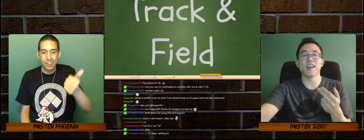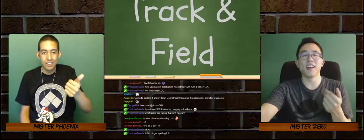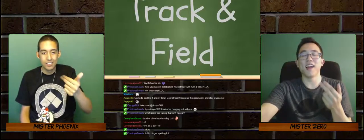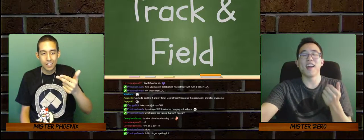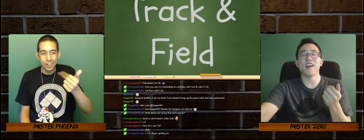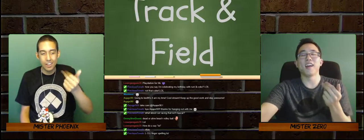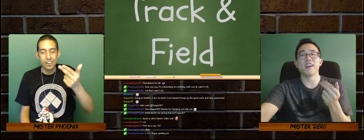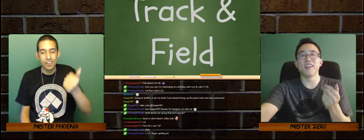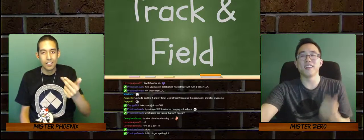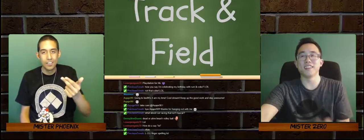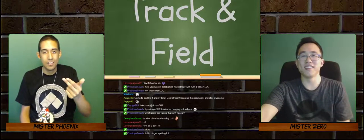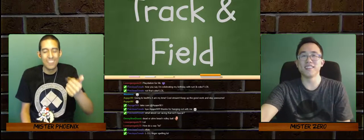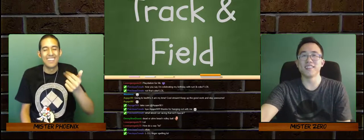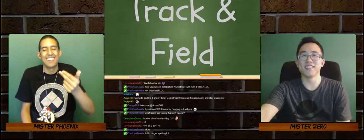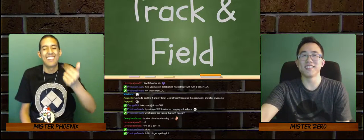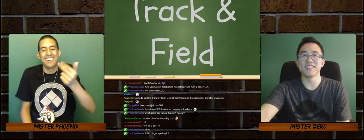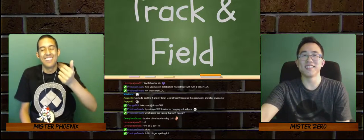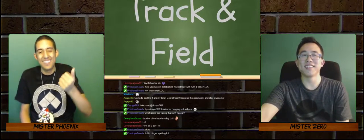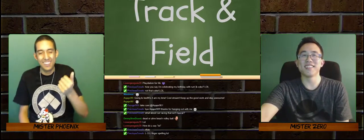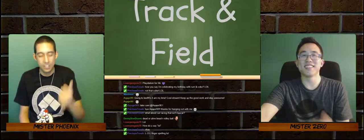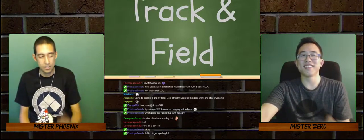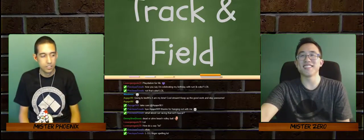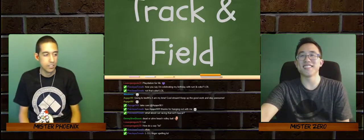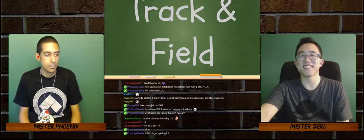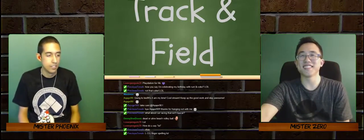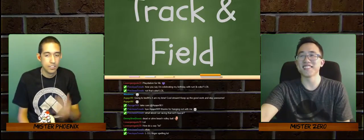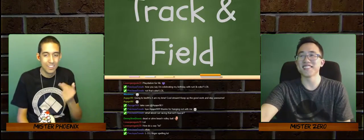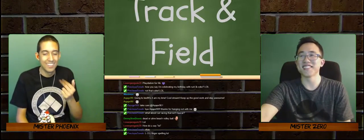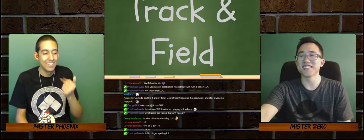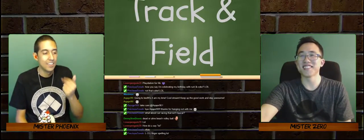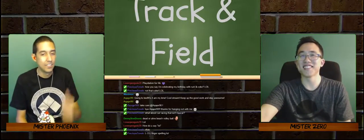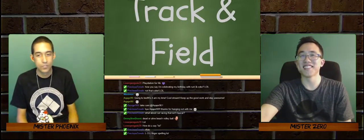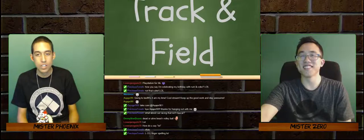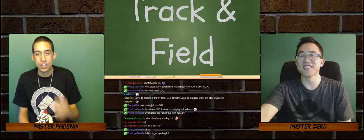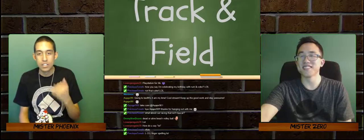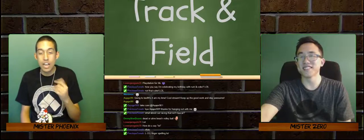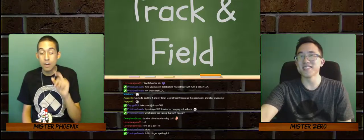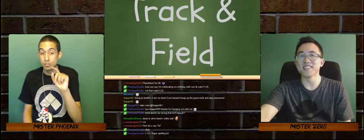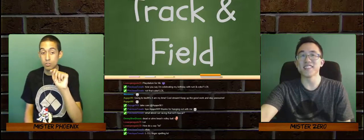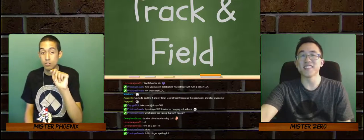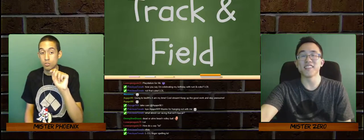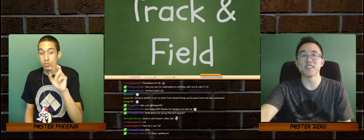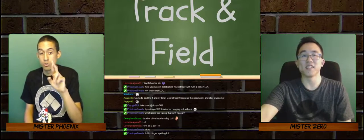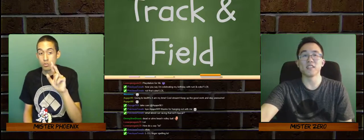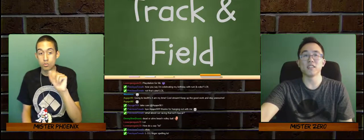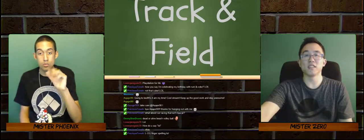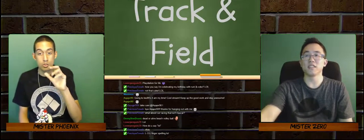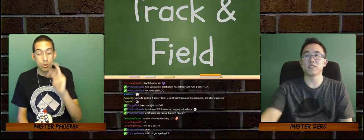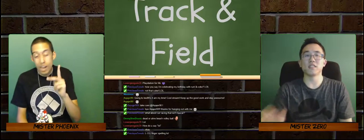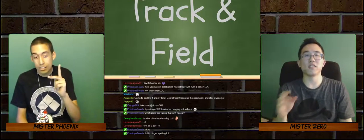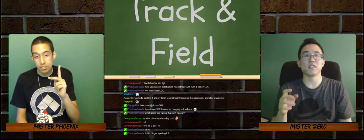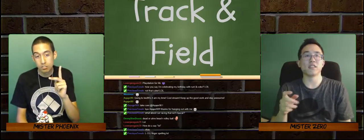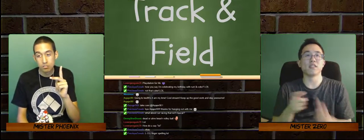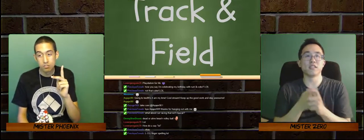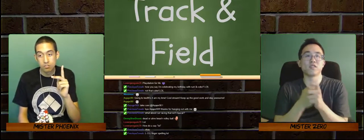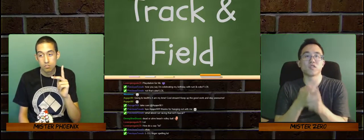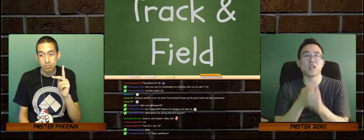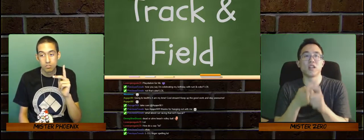Haha. Haha. Haha. Haha. Now, track.